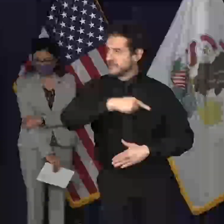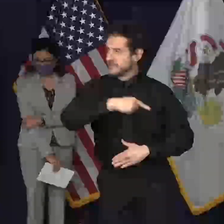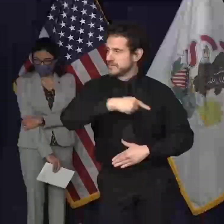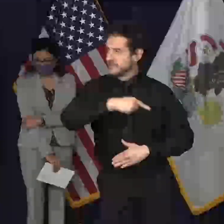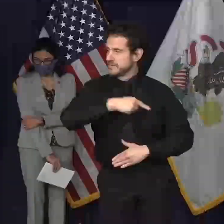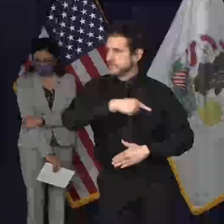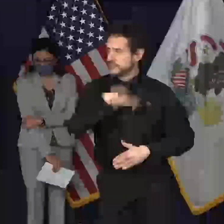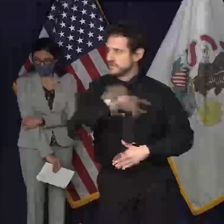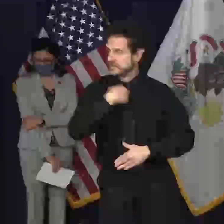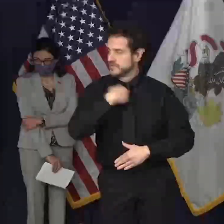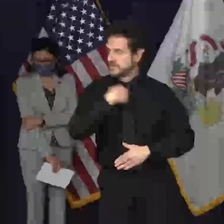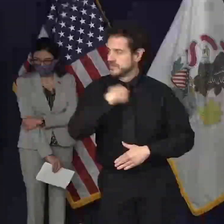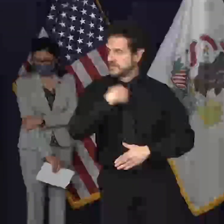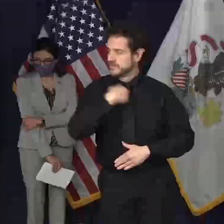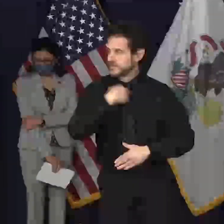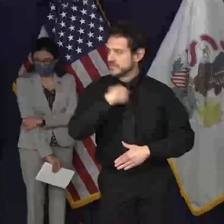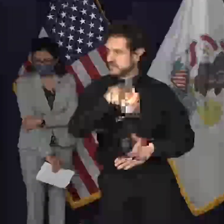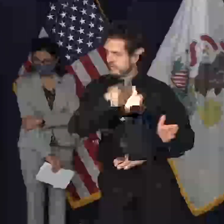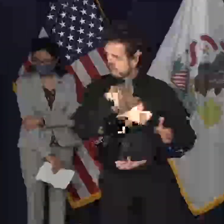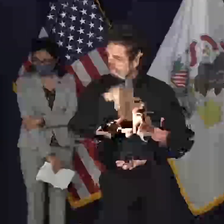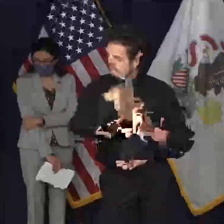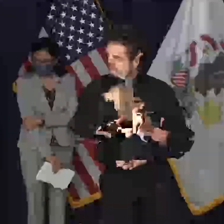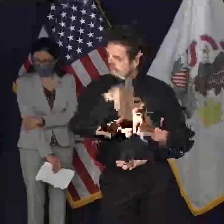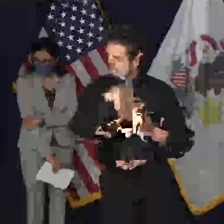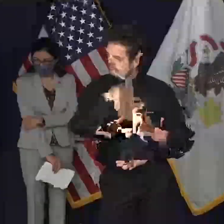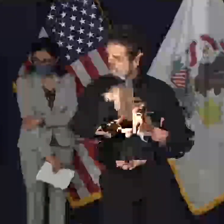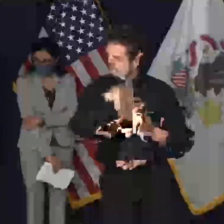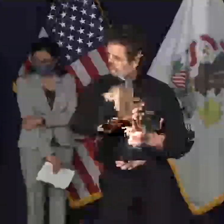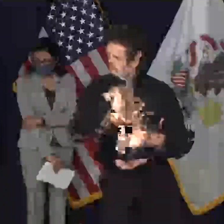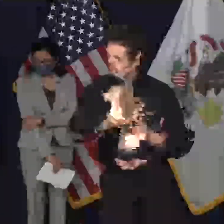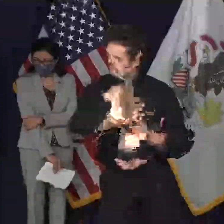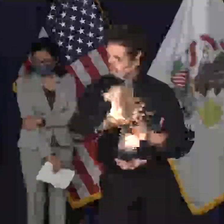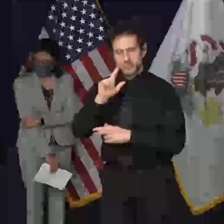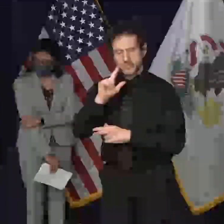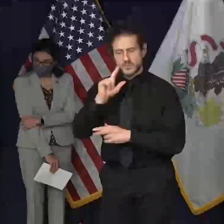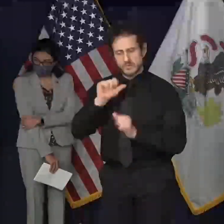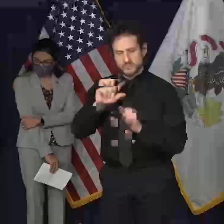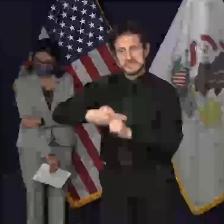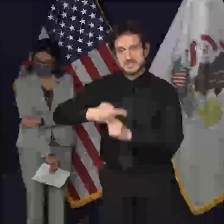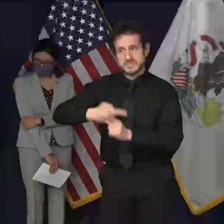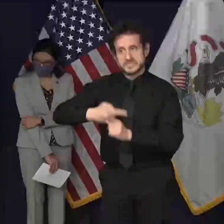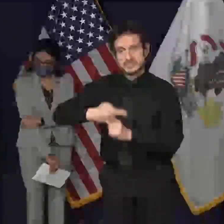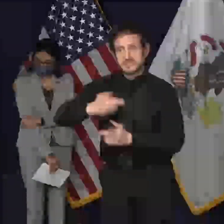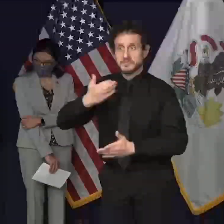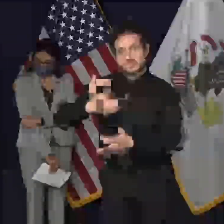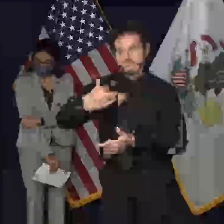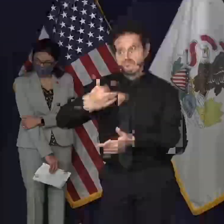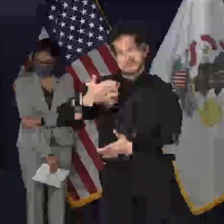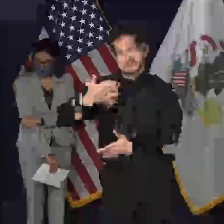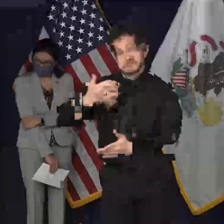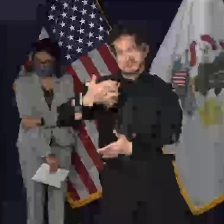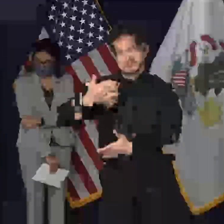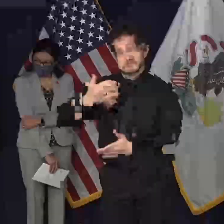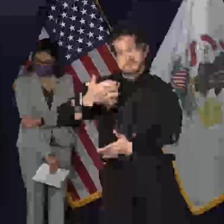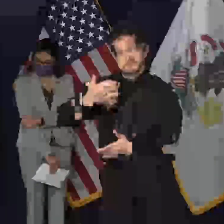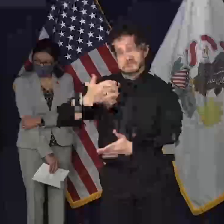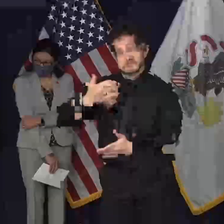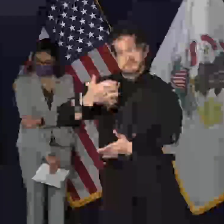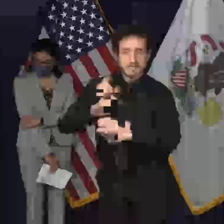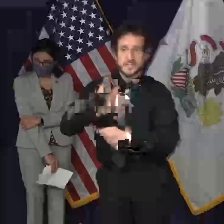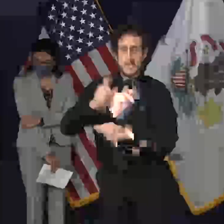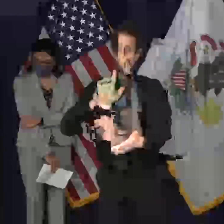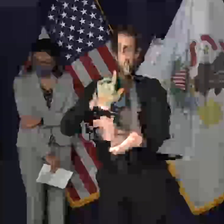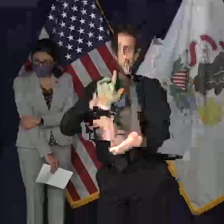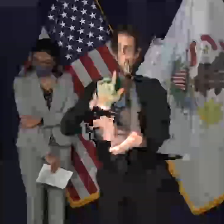Governor, the Restore Illinois plan will last for months or even years until we have a vaccine, a treatment, or herd immunity. Do you plan to continue issuing